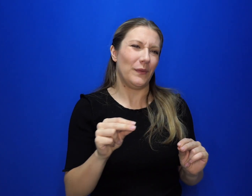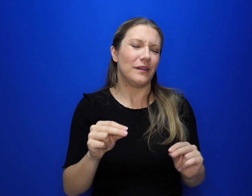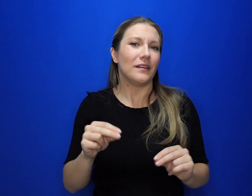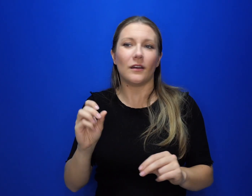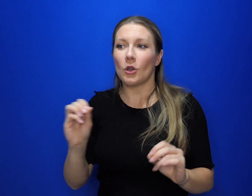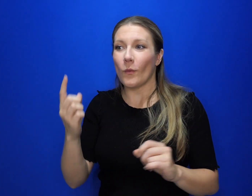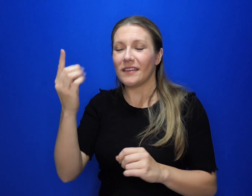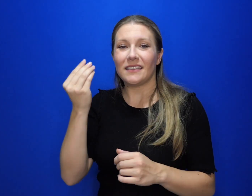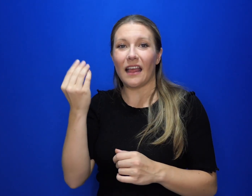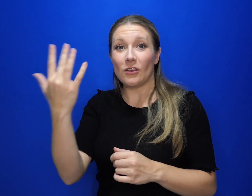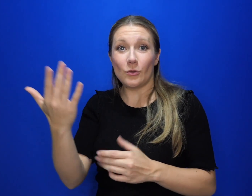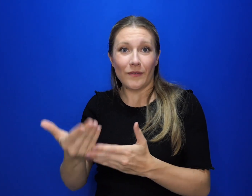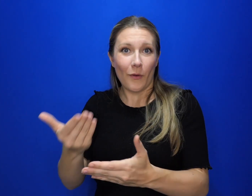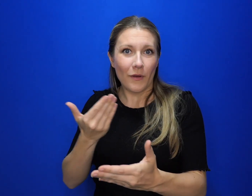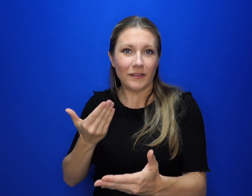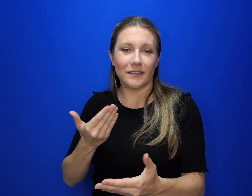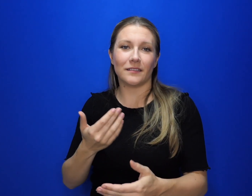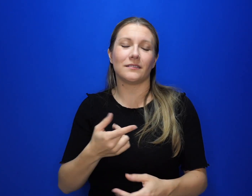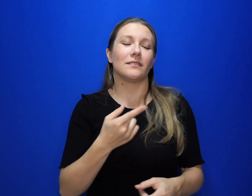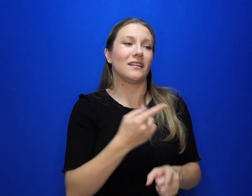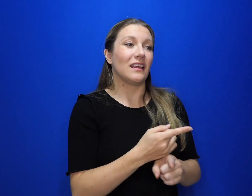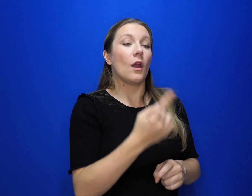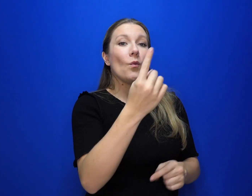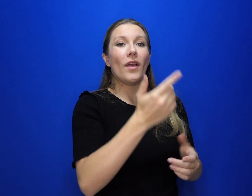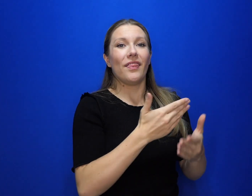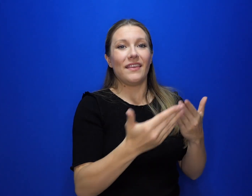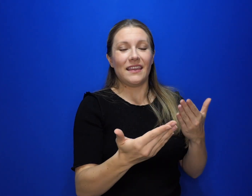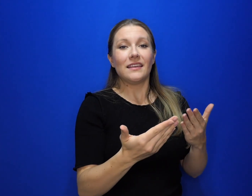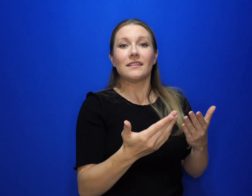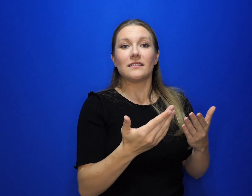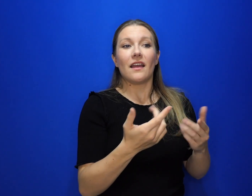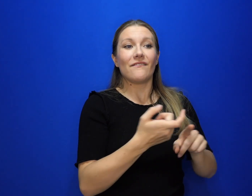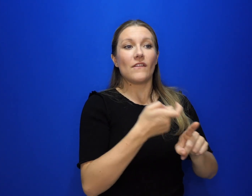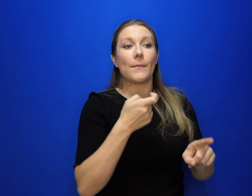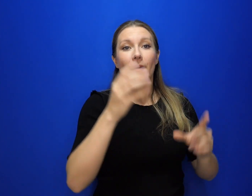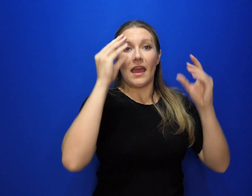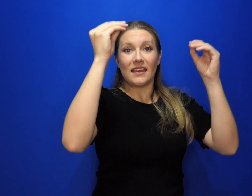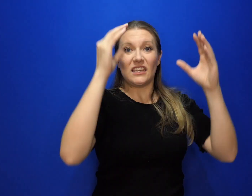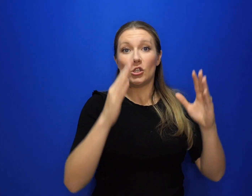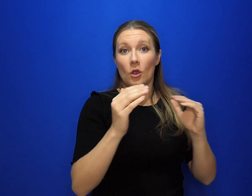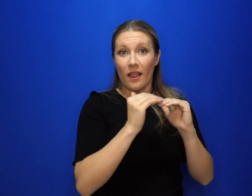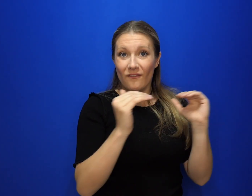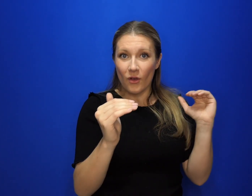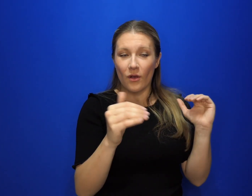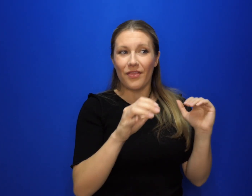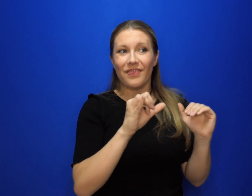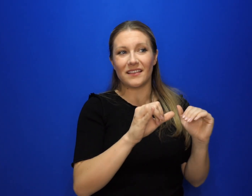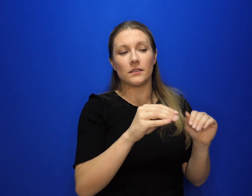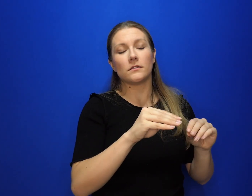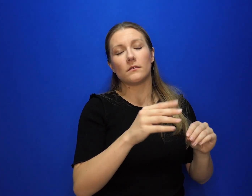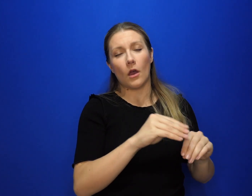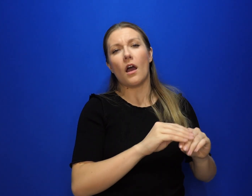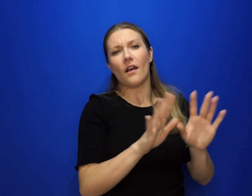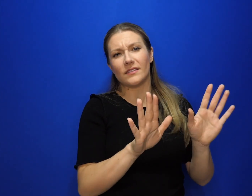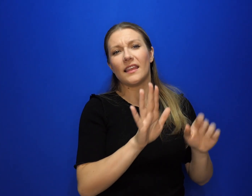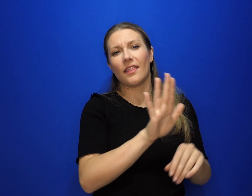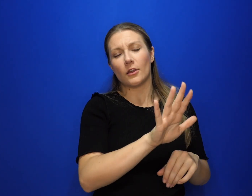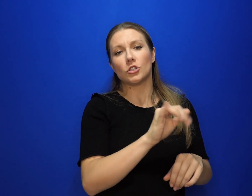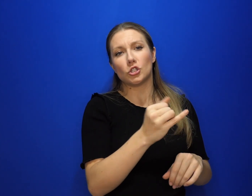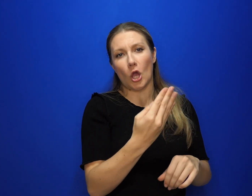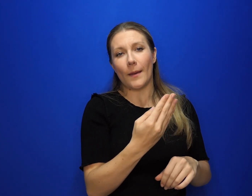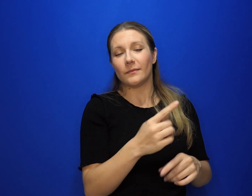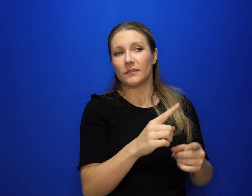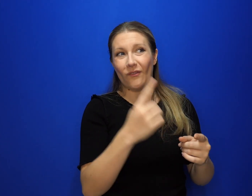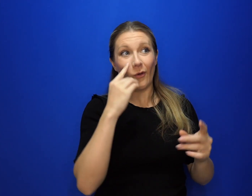tells you ahead of time, you know? Well, and one thing that does hit from a teacher level, obviously that's their job is to